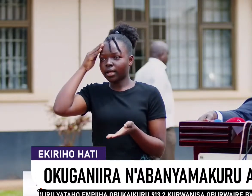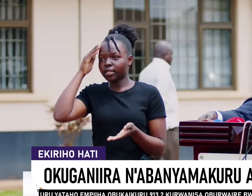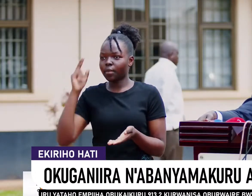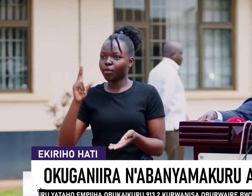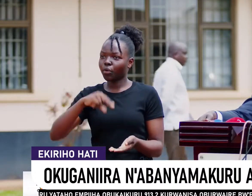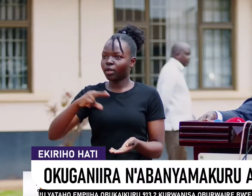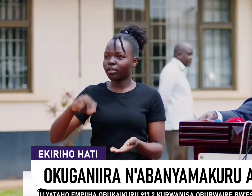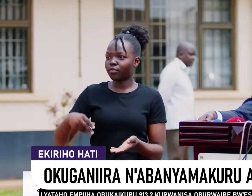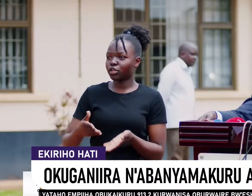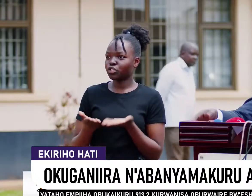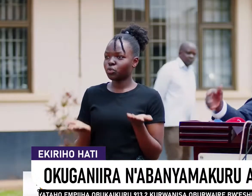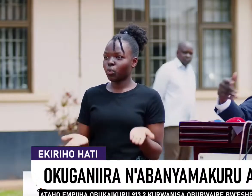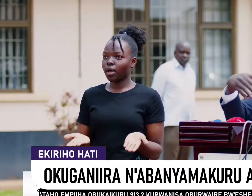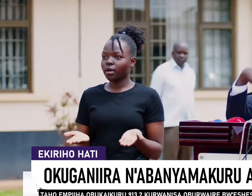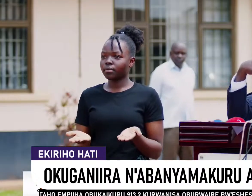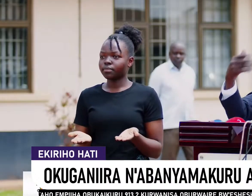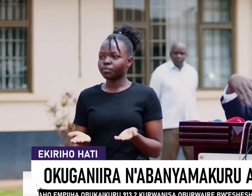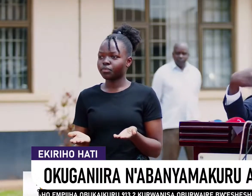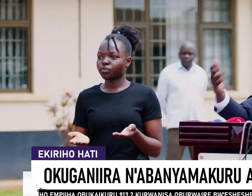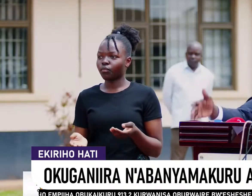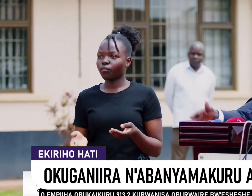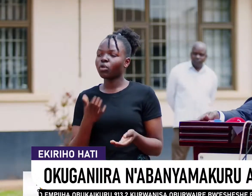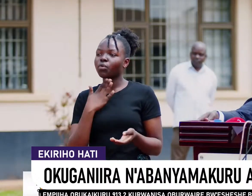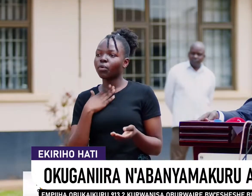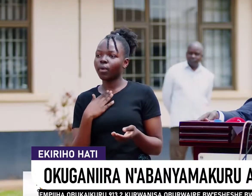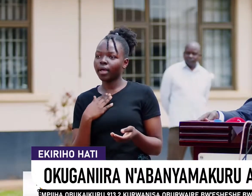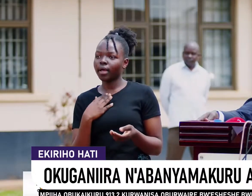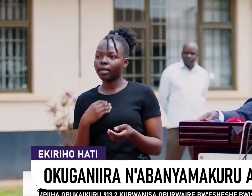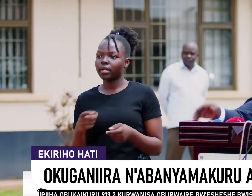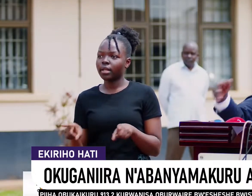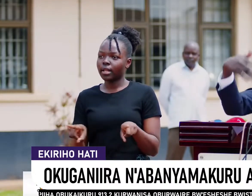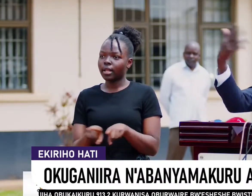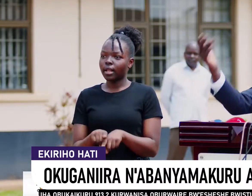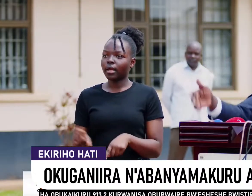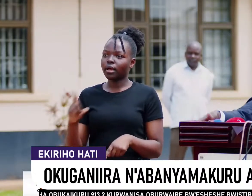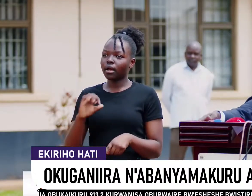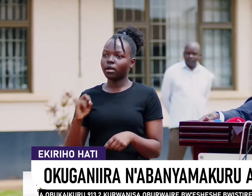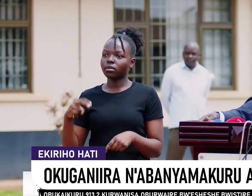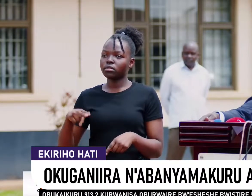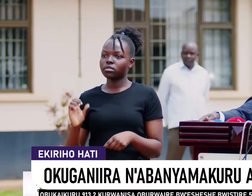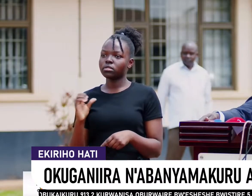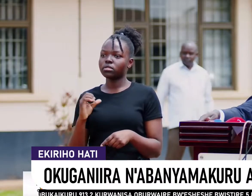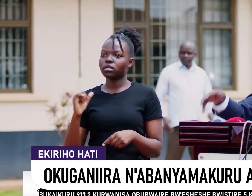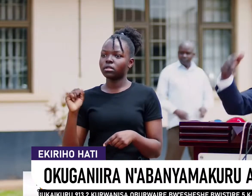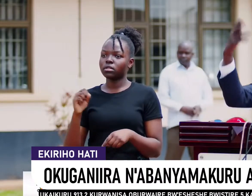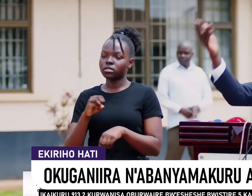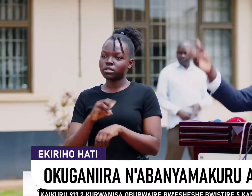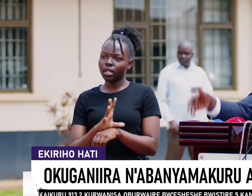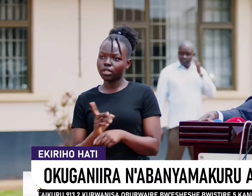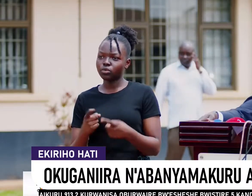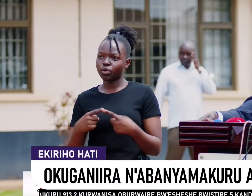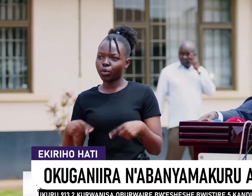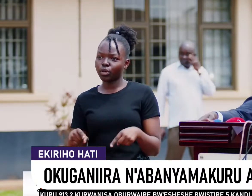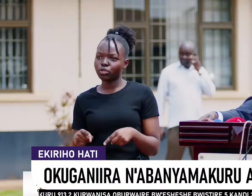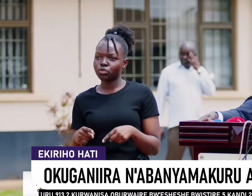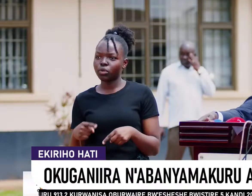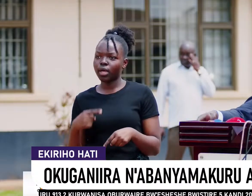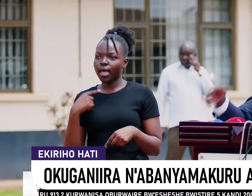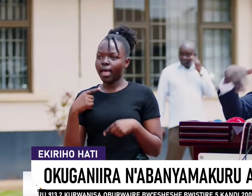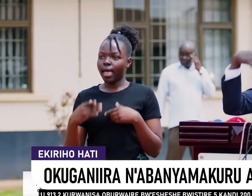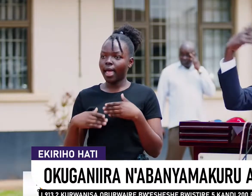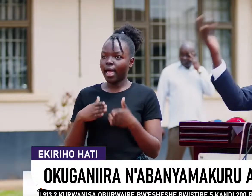like counselors, we are going to be explaining to them in the local languages, using our district